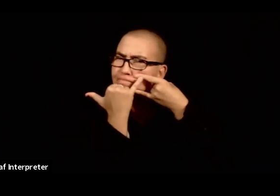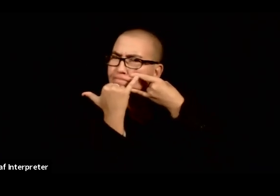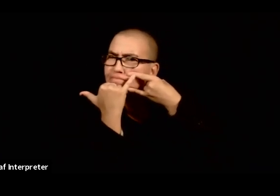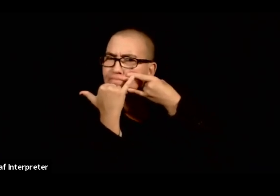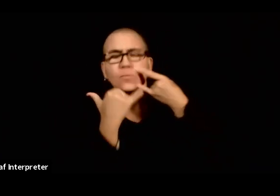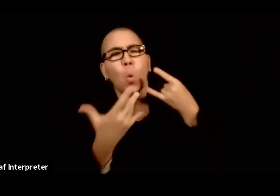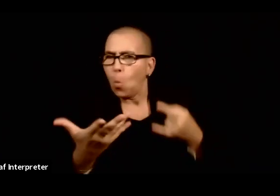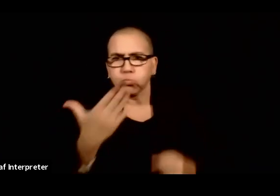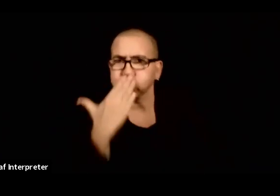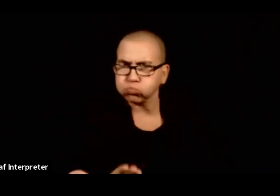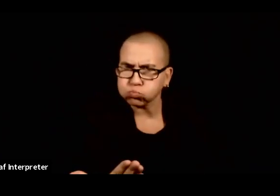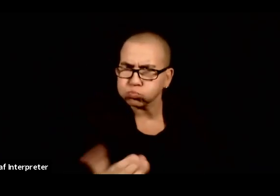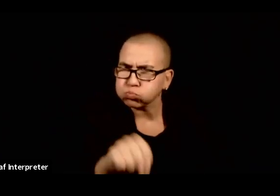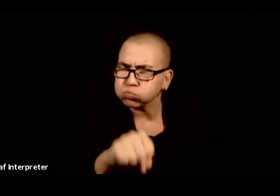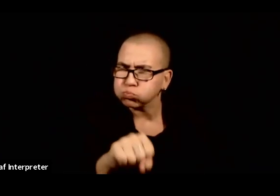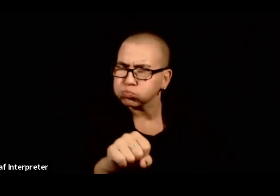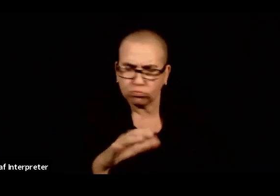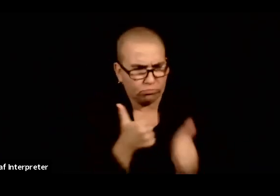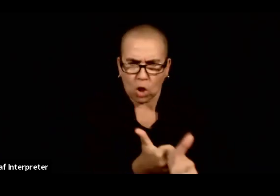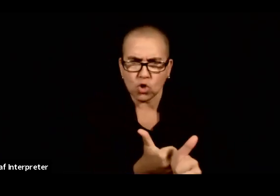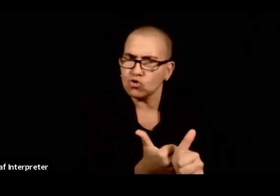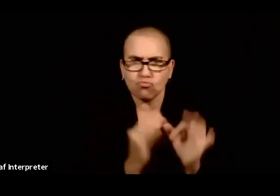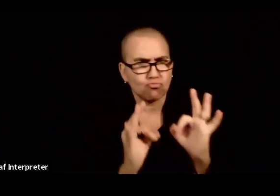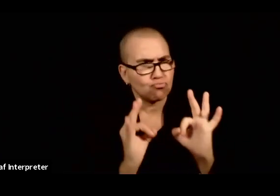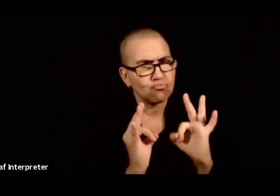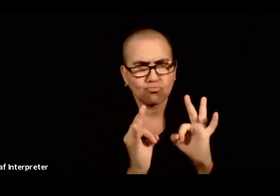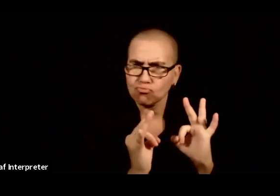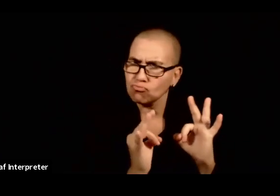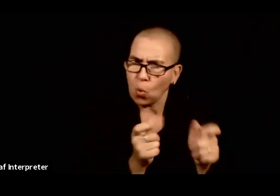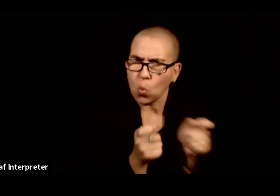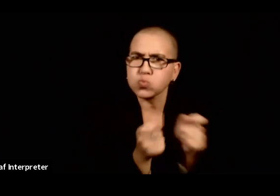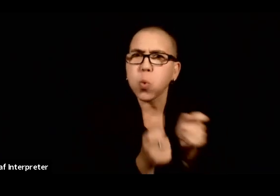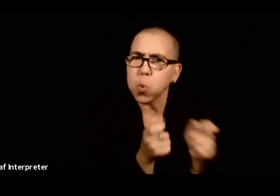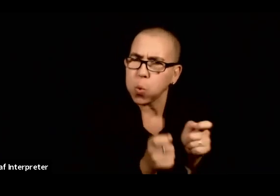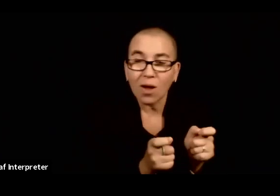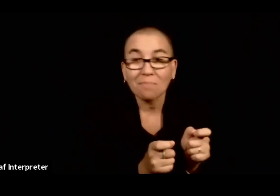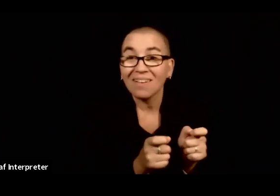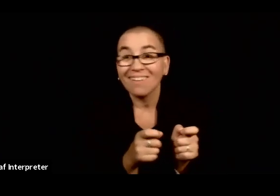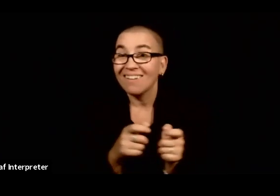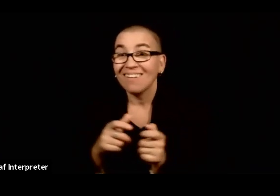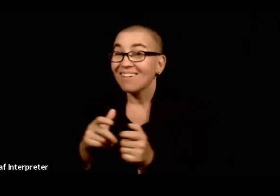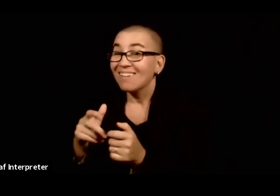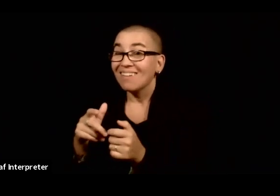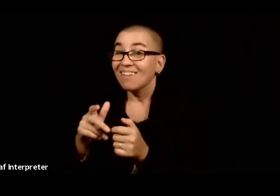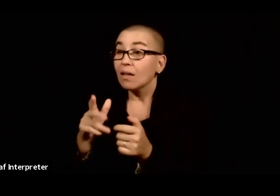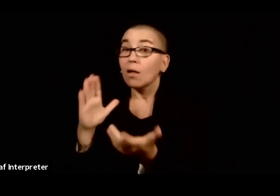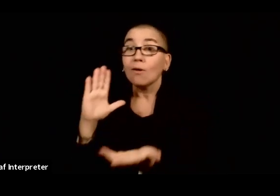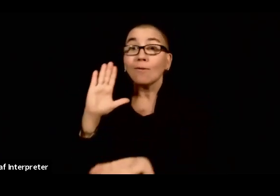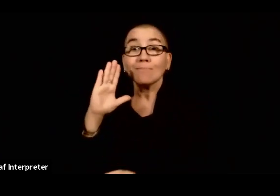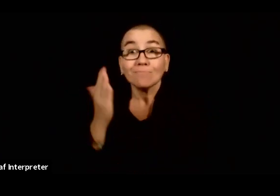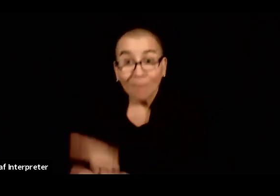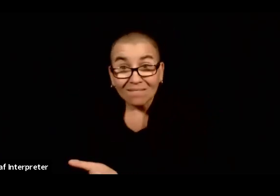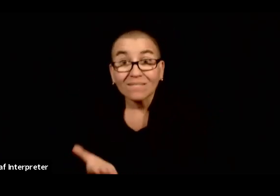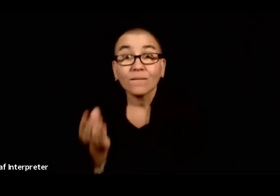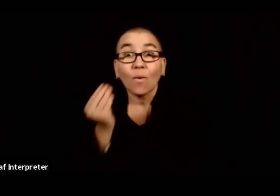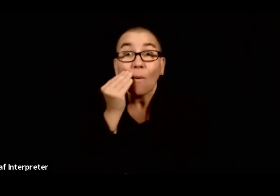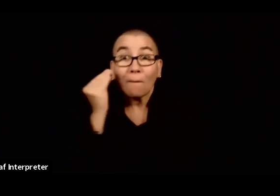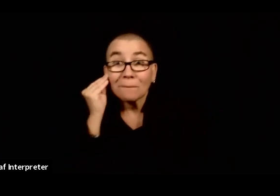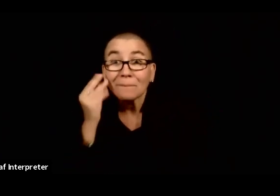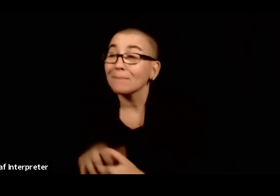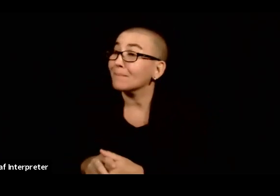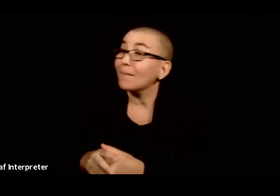of people and not social distancing and not wearing a mask, then the mask at the grocery store doesn't do